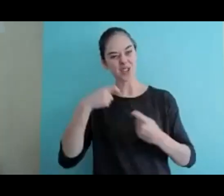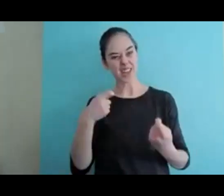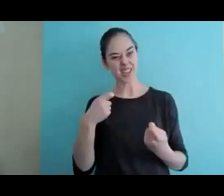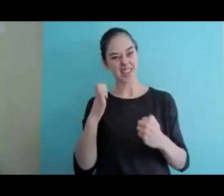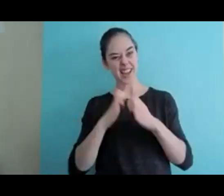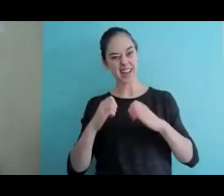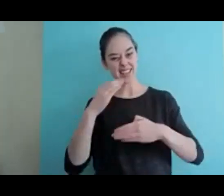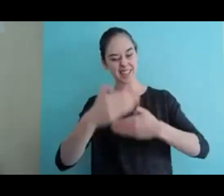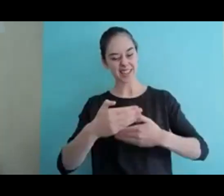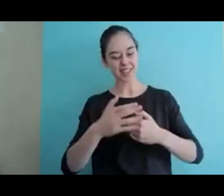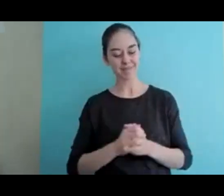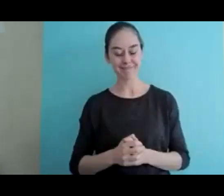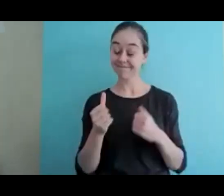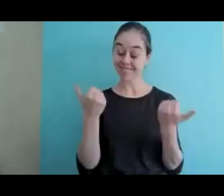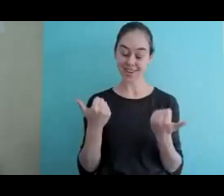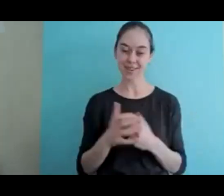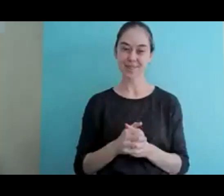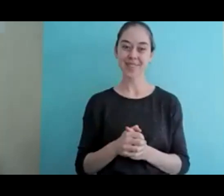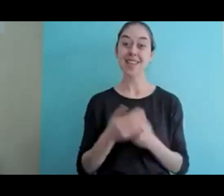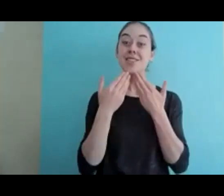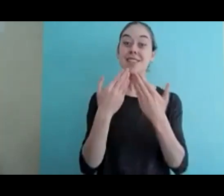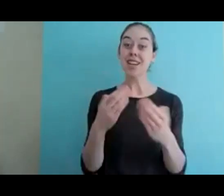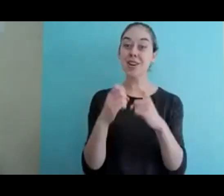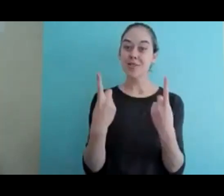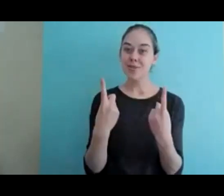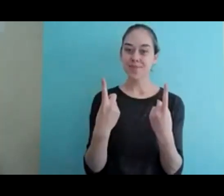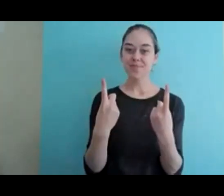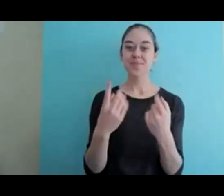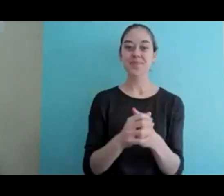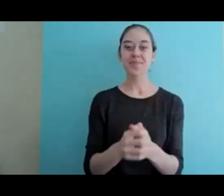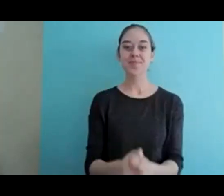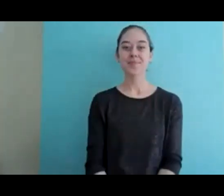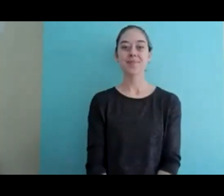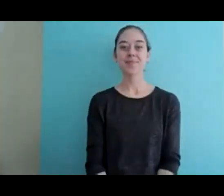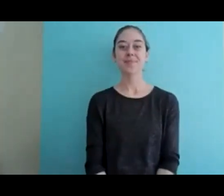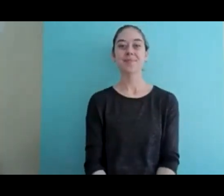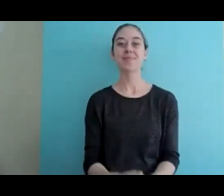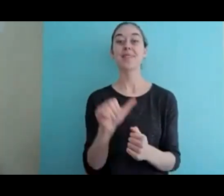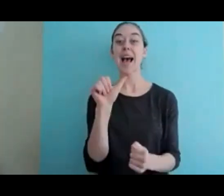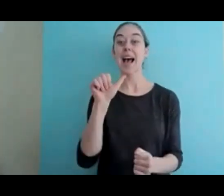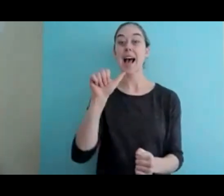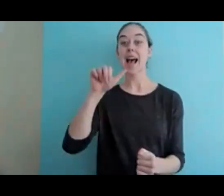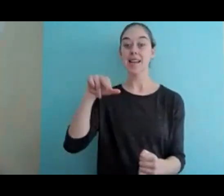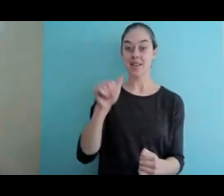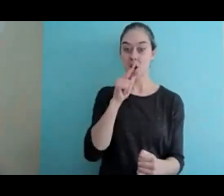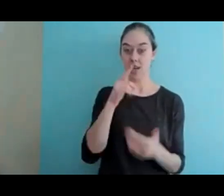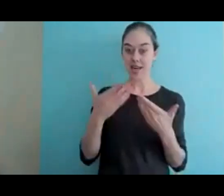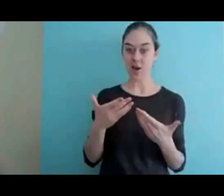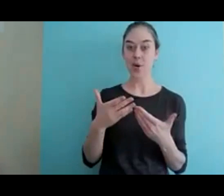So anyways, thanks very much, everybody. Thank you. Thanks, Eric. Thank you to